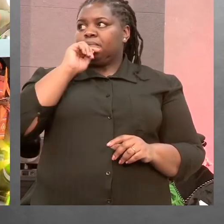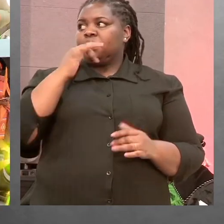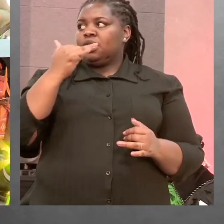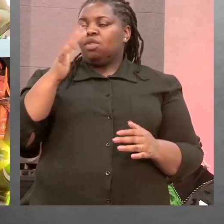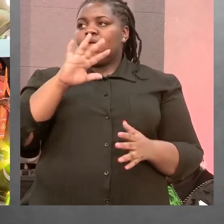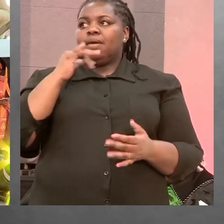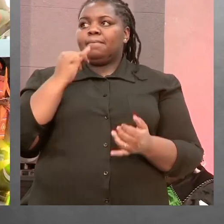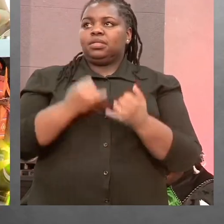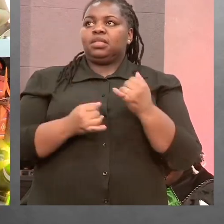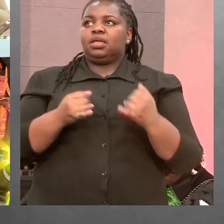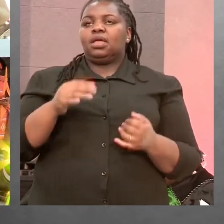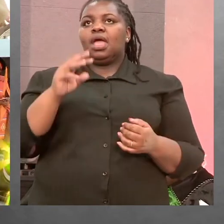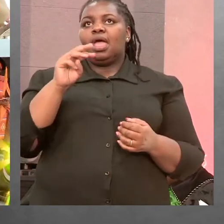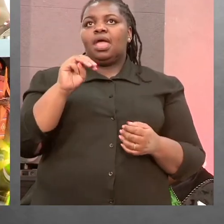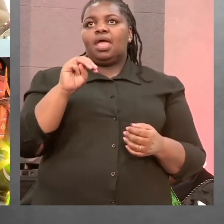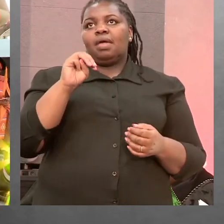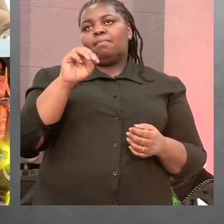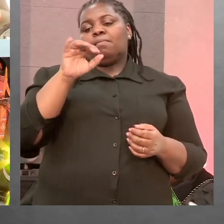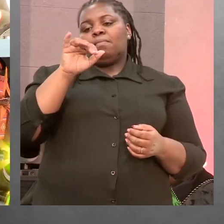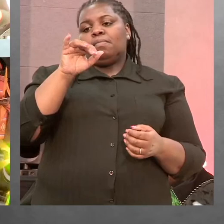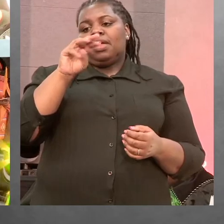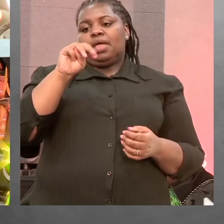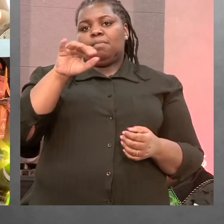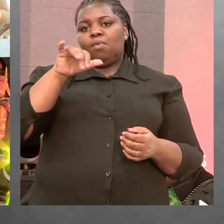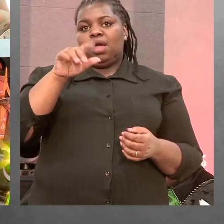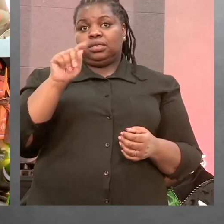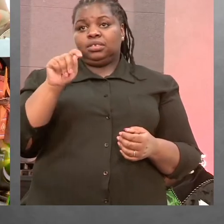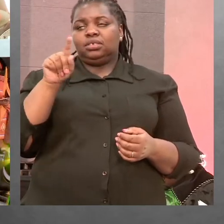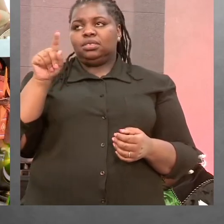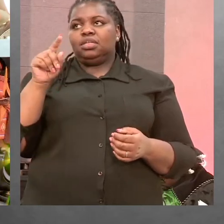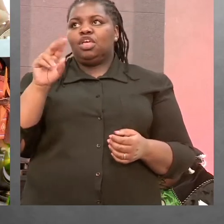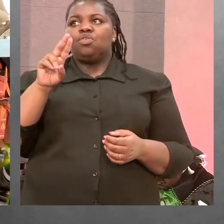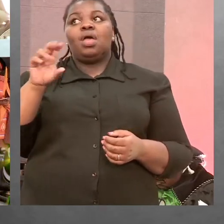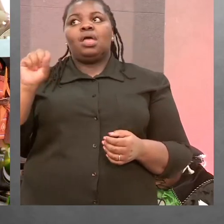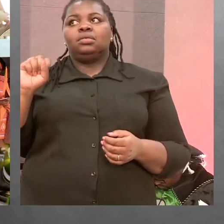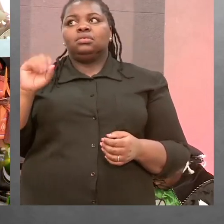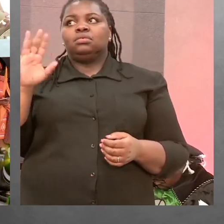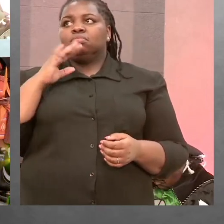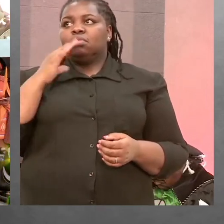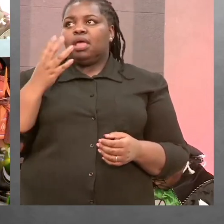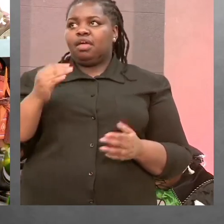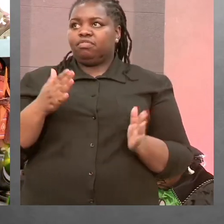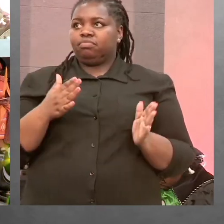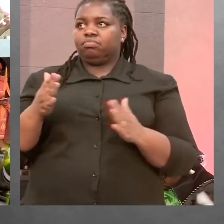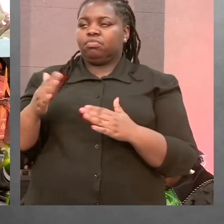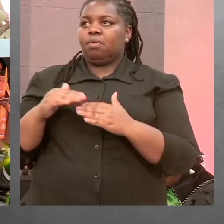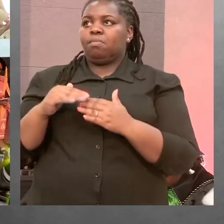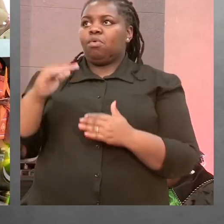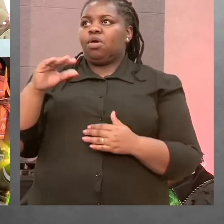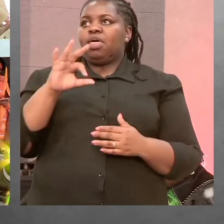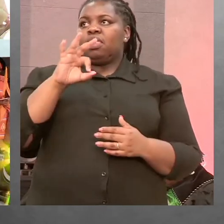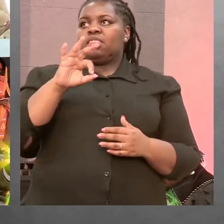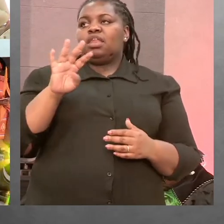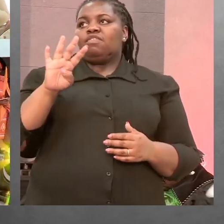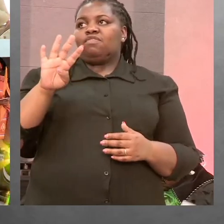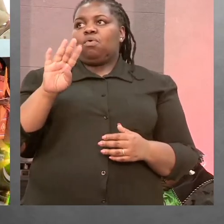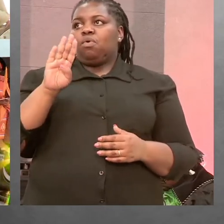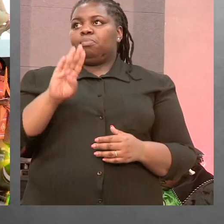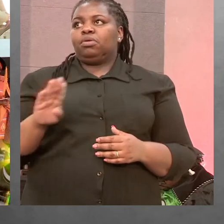that MIT in the US is sitting with reserves way over $34